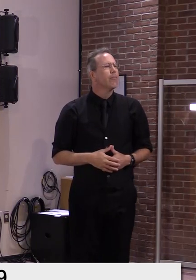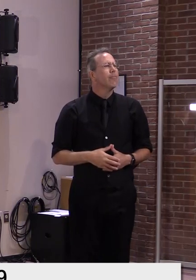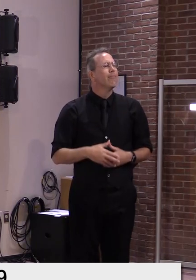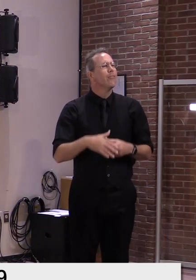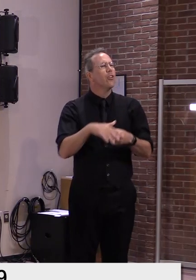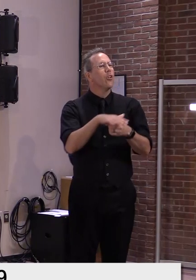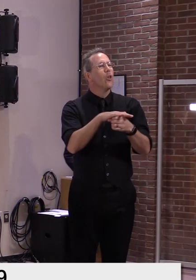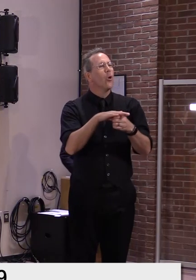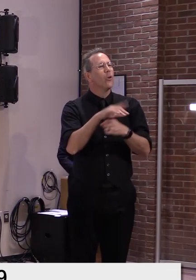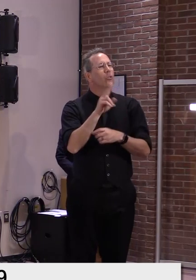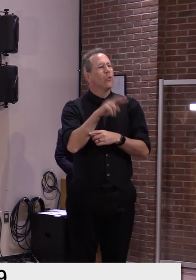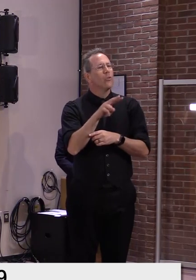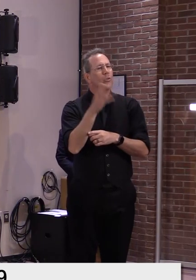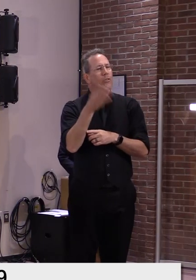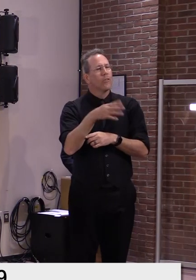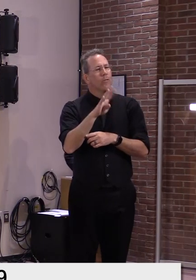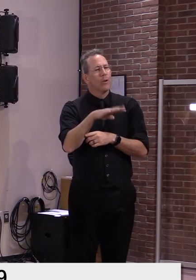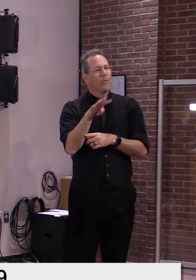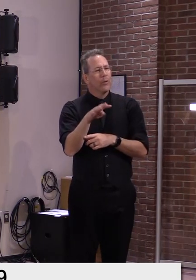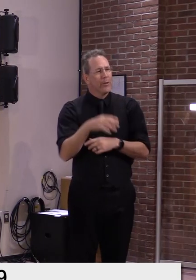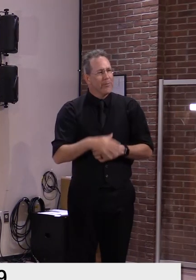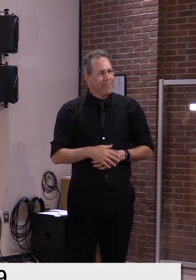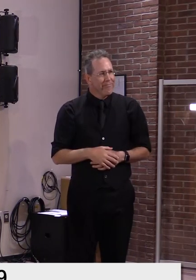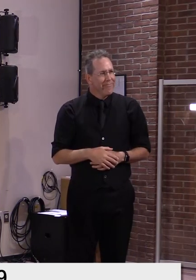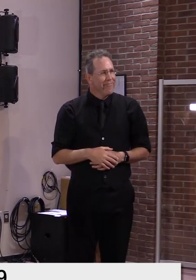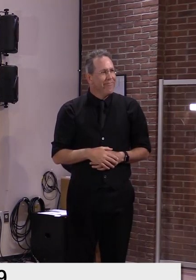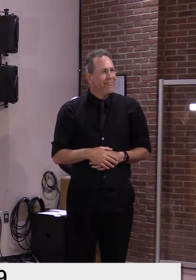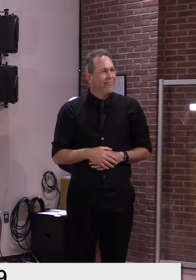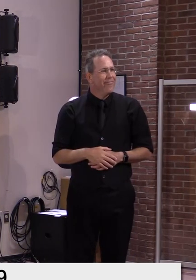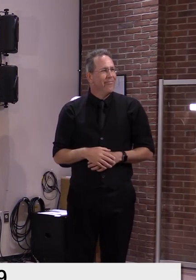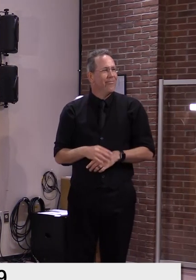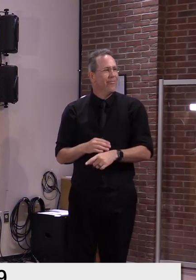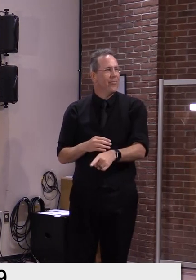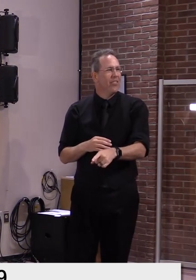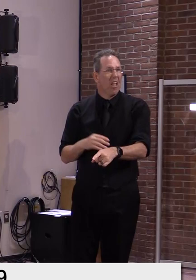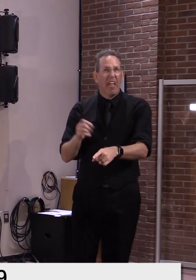Devin, Local 22. I think Rebecca just issued the gag order on Mike.